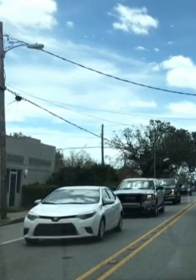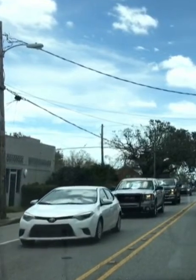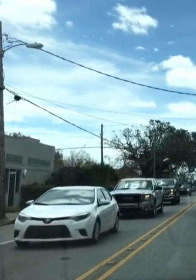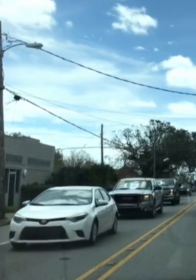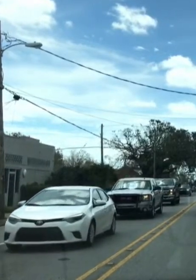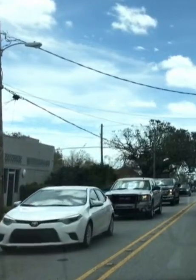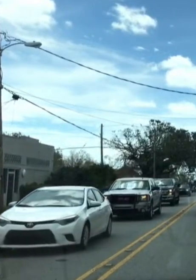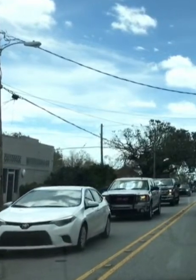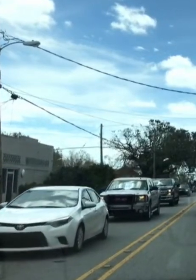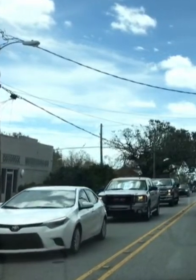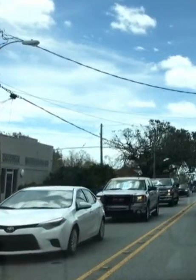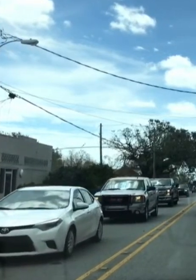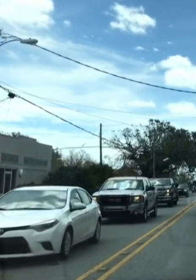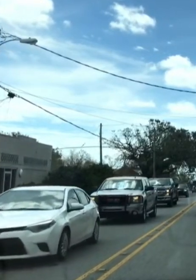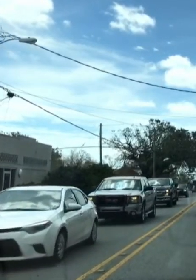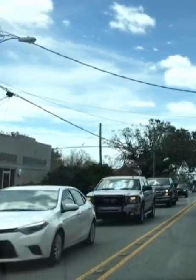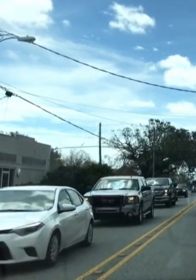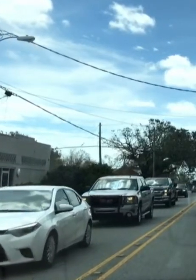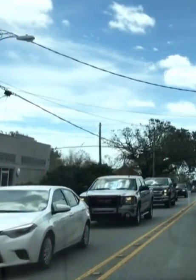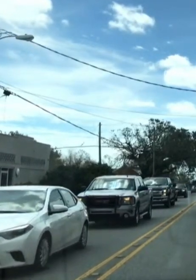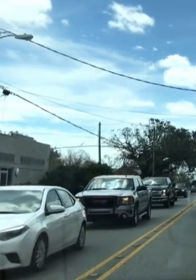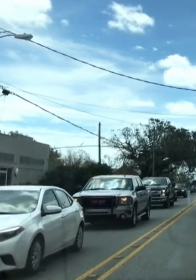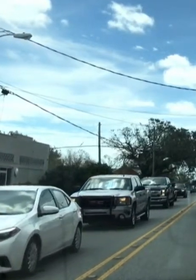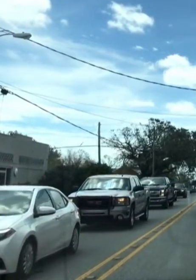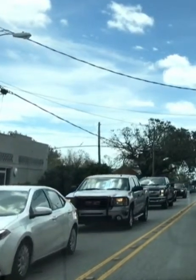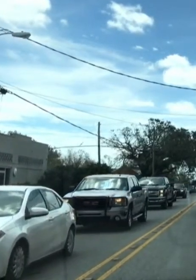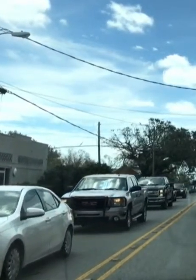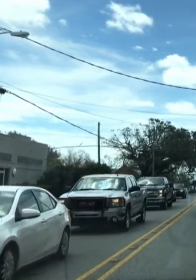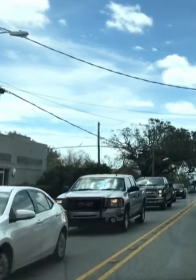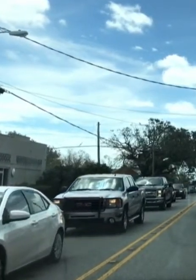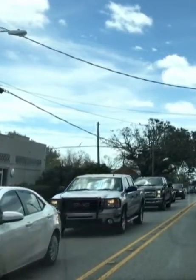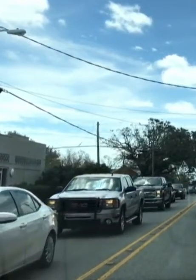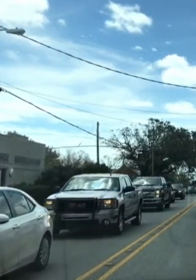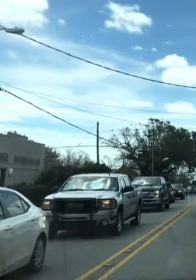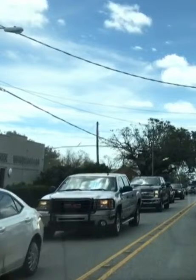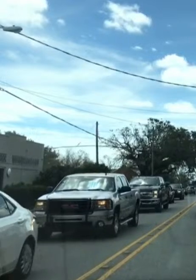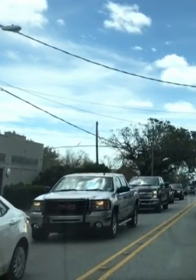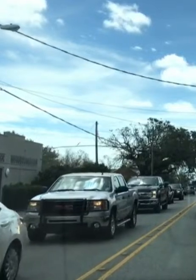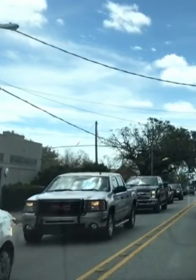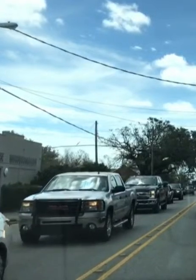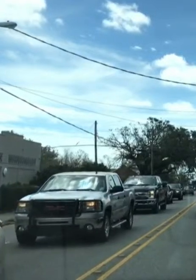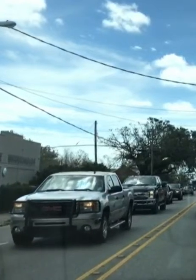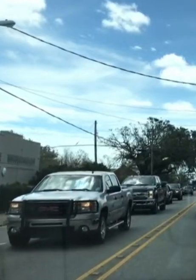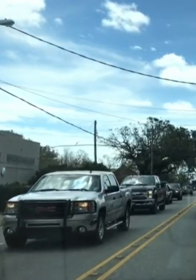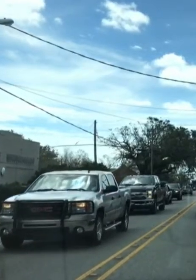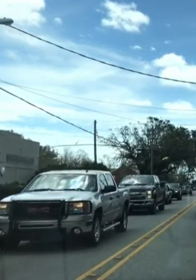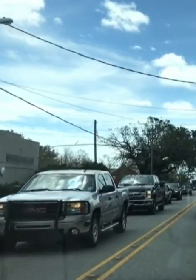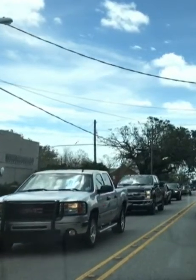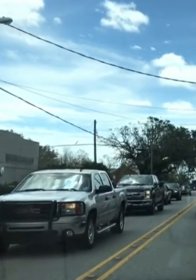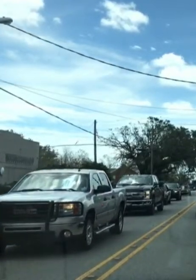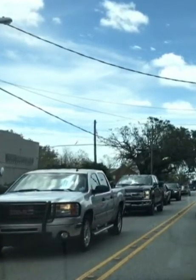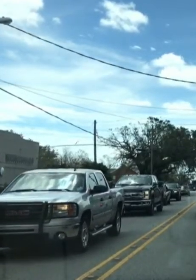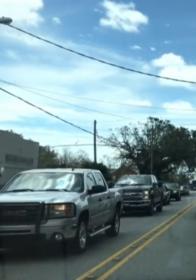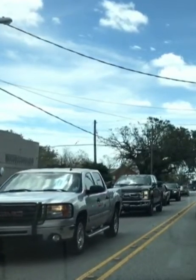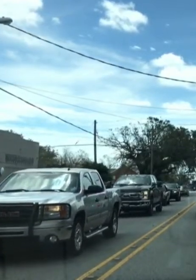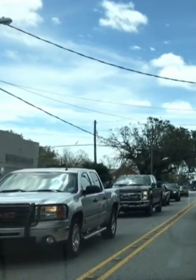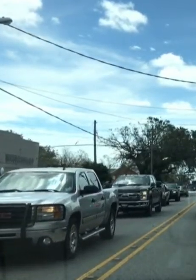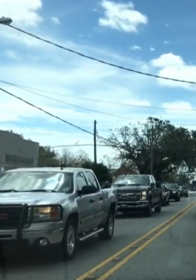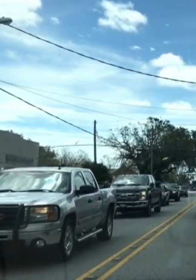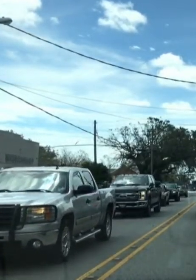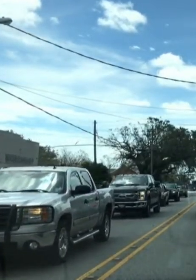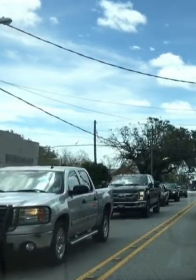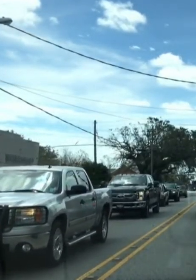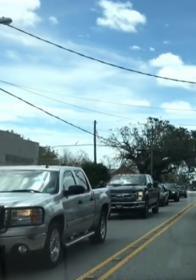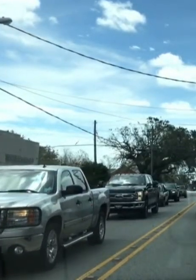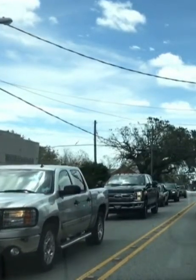the storm surge, I don't know if that's the case because we just haven't seen the rainfall produce the flood that. Yeah, it is remarkably